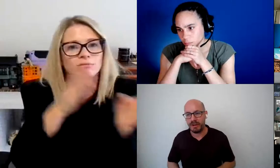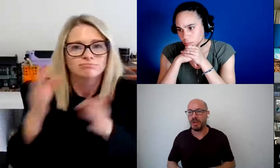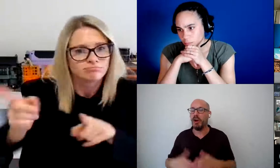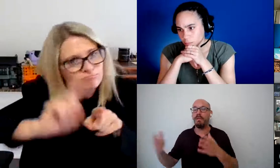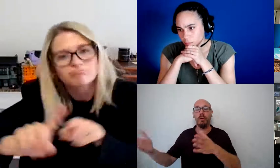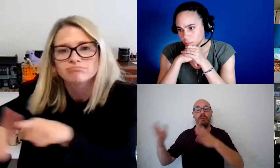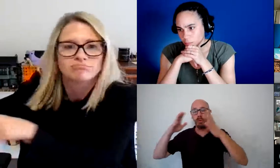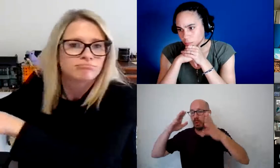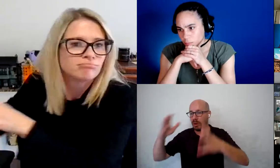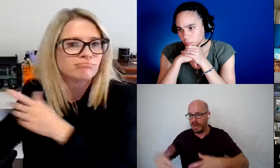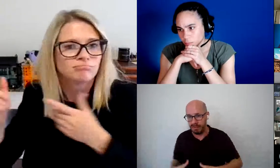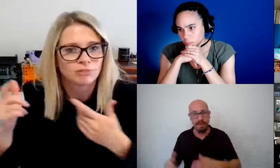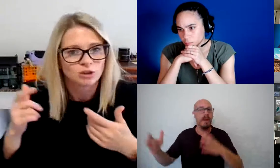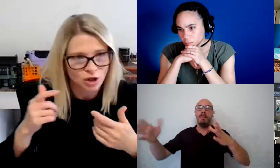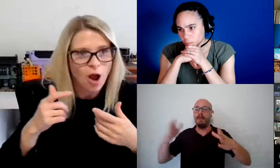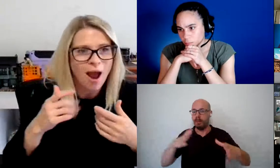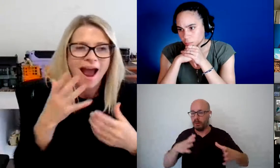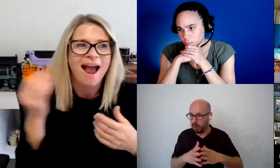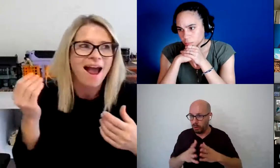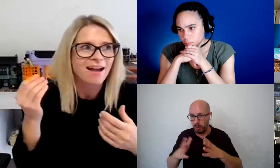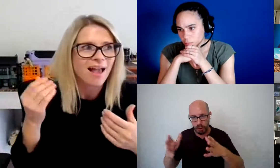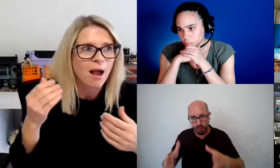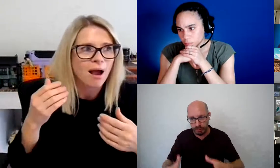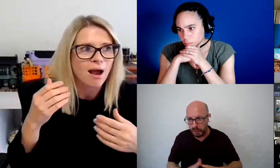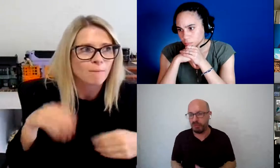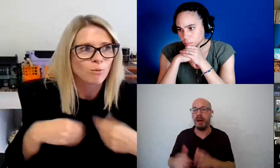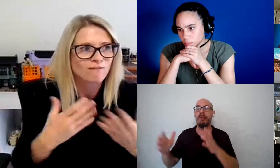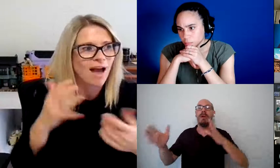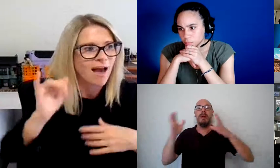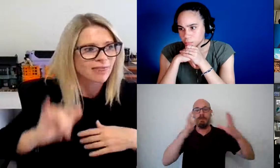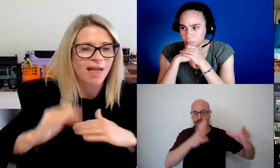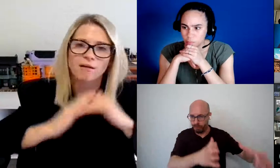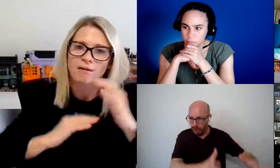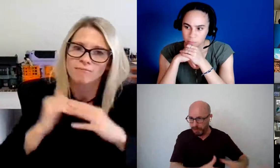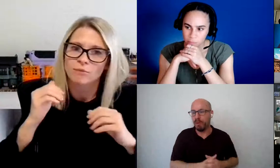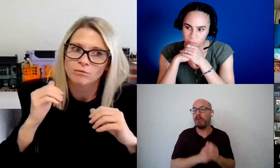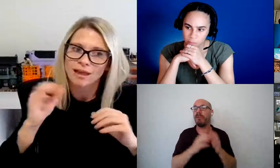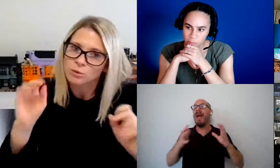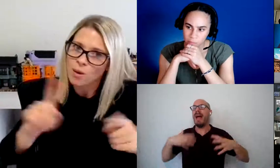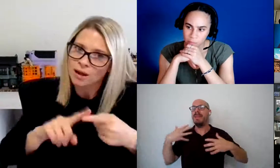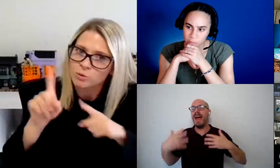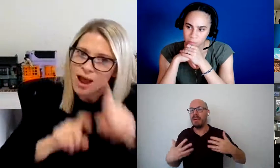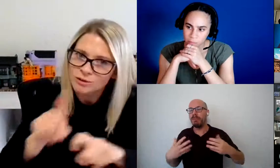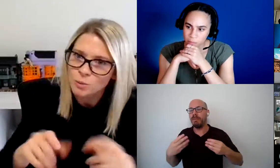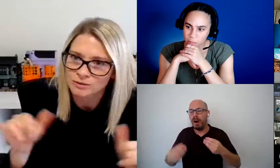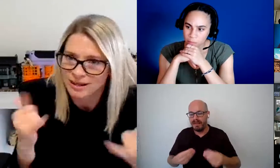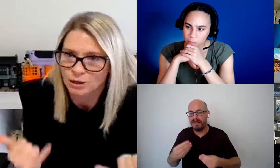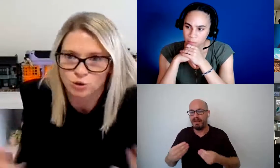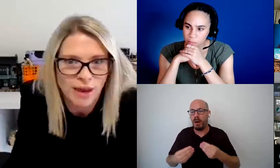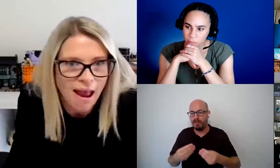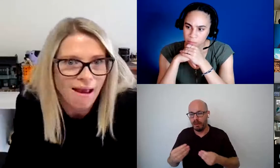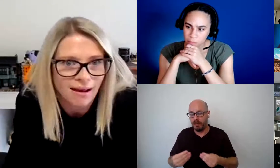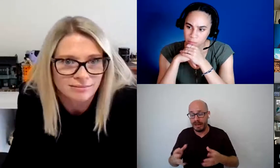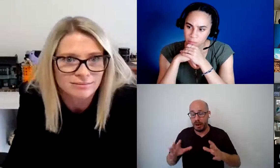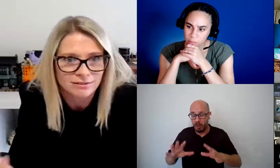minute session on folks who are deaf, people who are using wheelchairs, blind folks. And that provides this comfort of like,